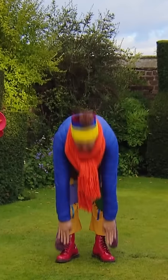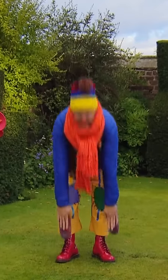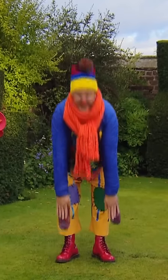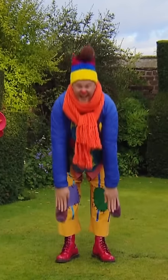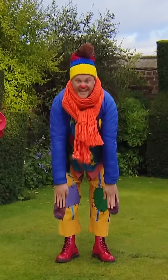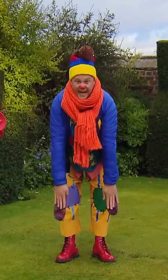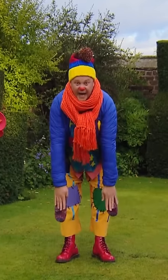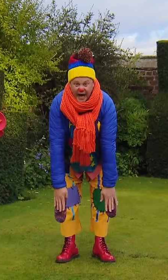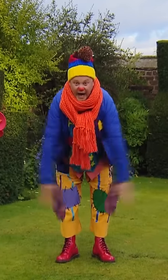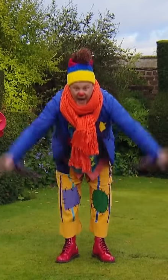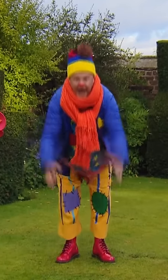Let's go.